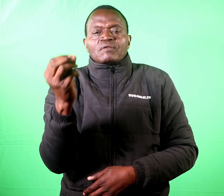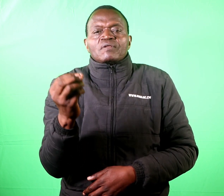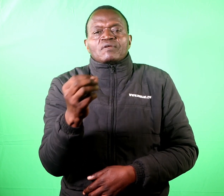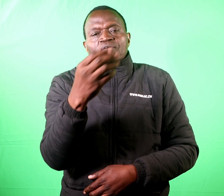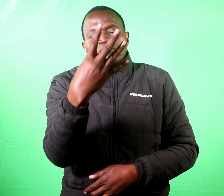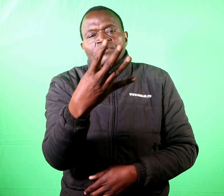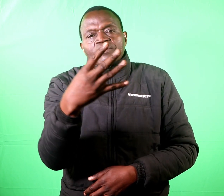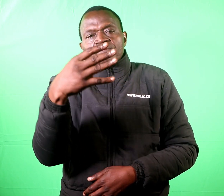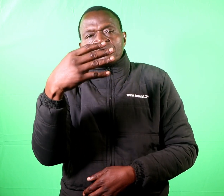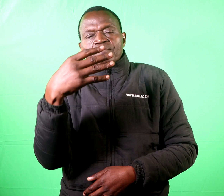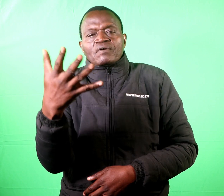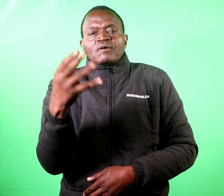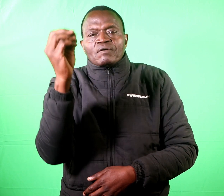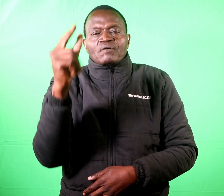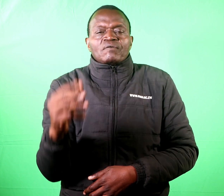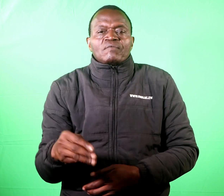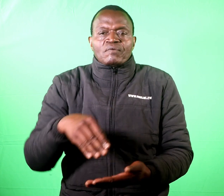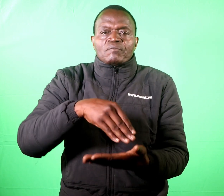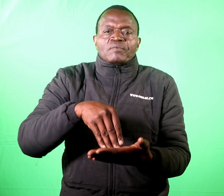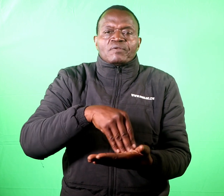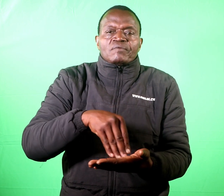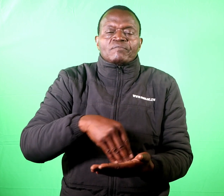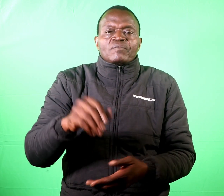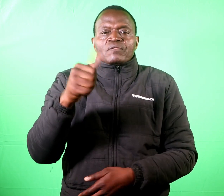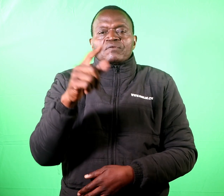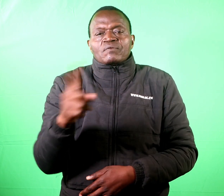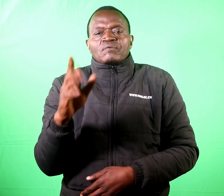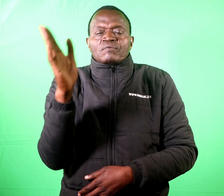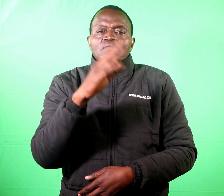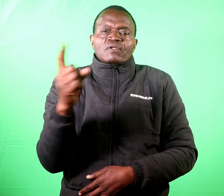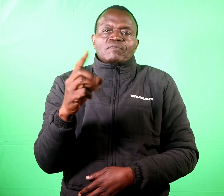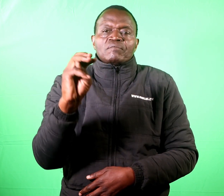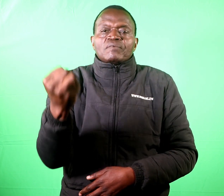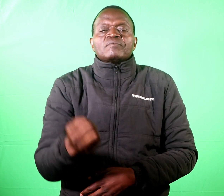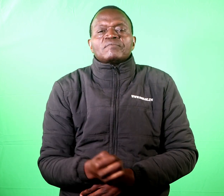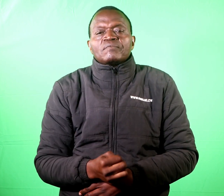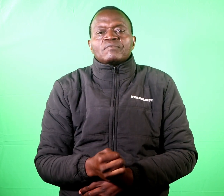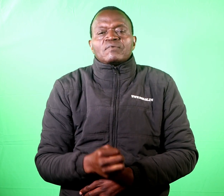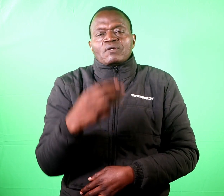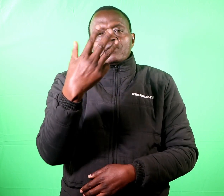45%. Midlands, 6 to 11 months,